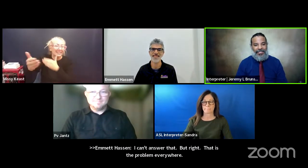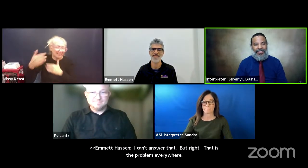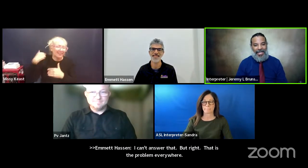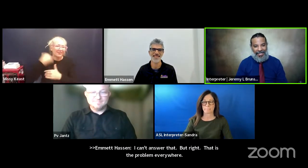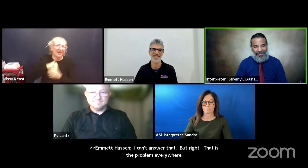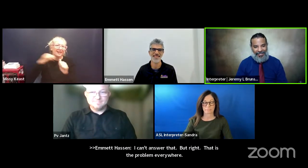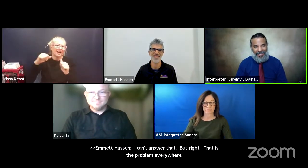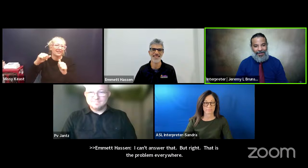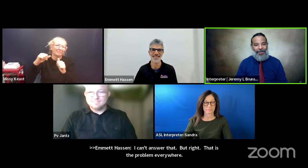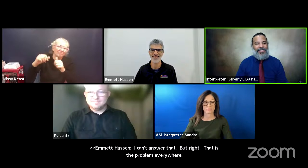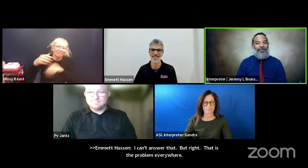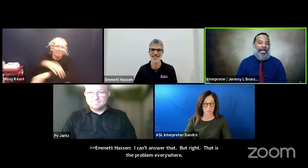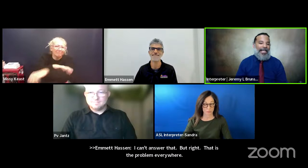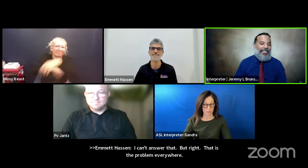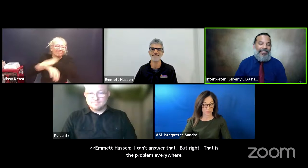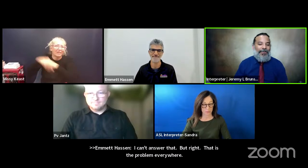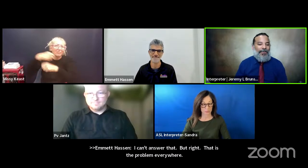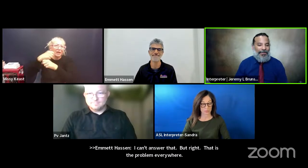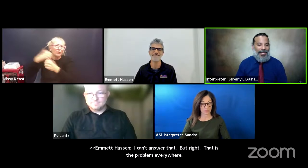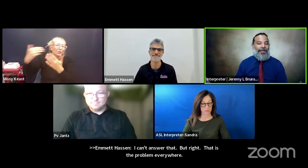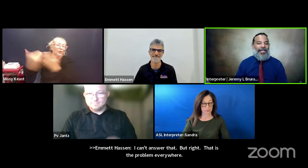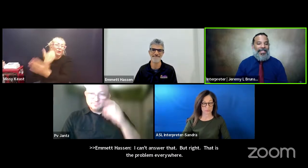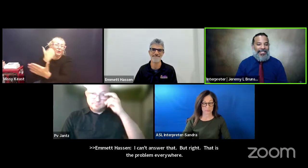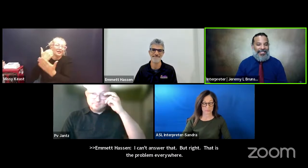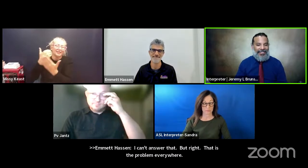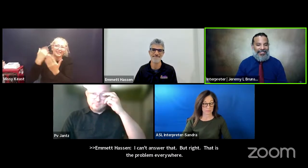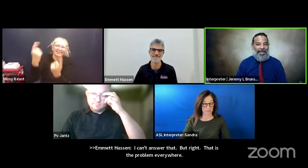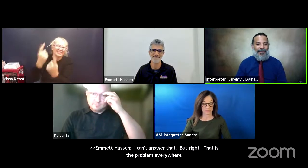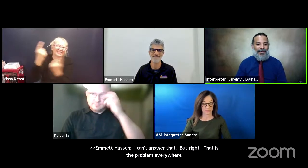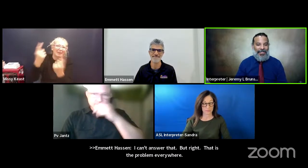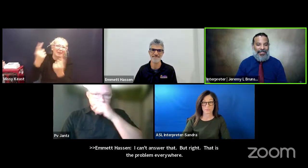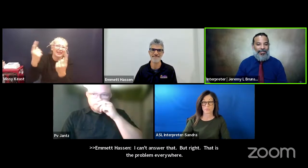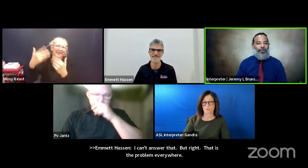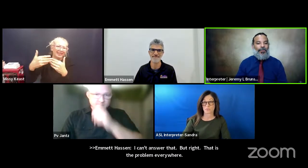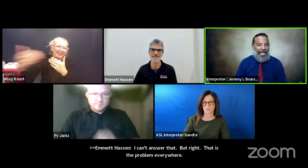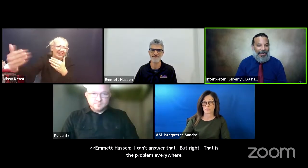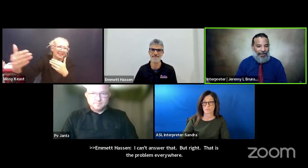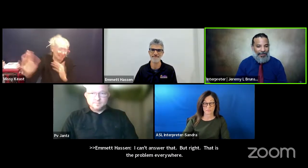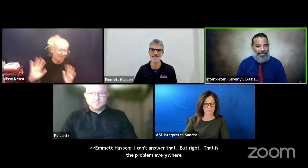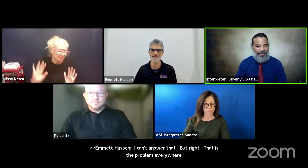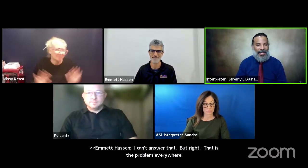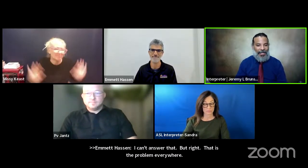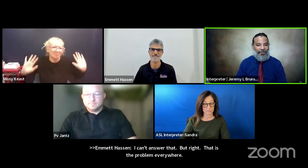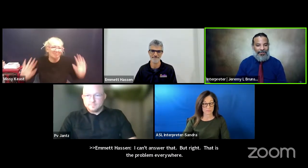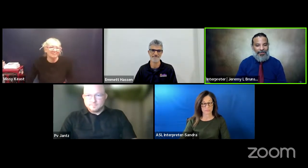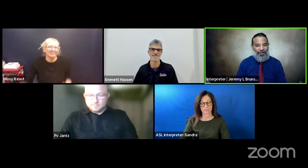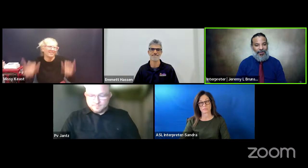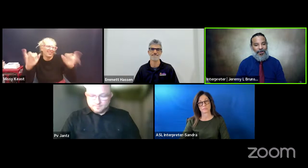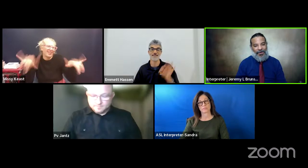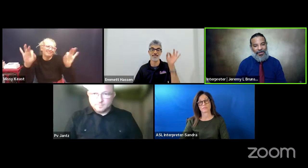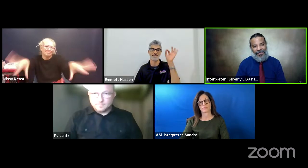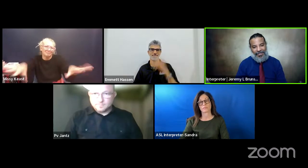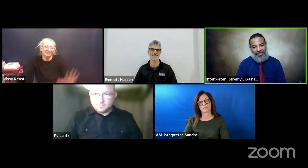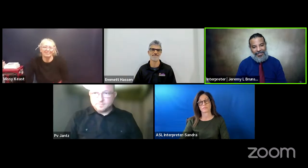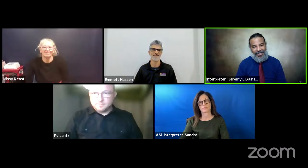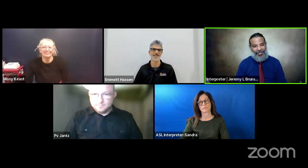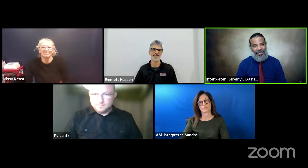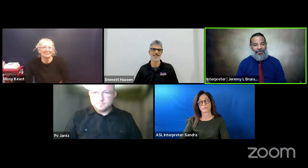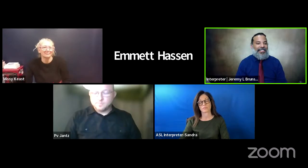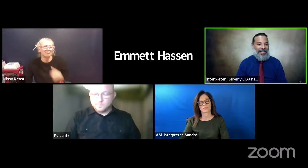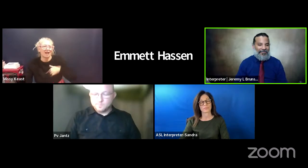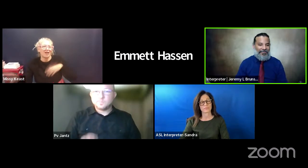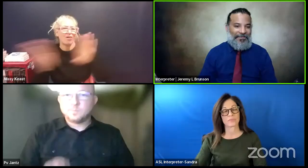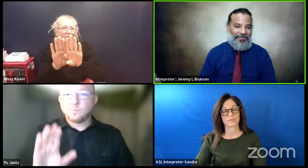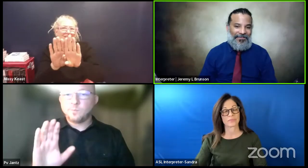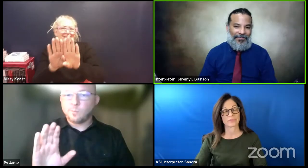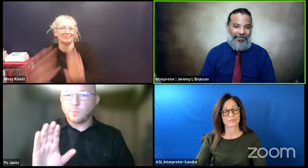Commissioner Keith, yes. This is something we would have to talk about next time, or a new plan we need to develop going forward. That's all I